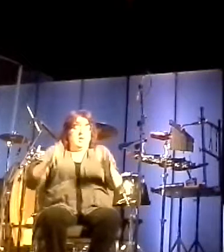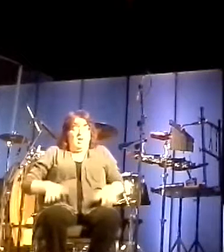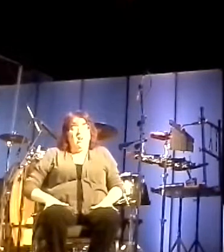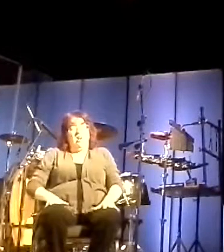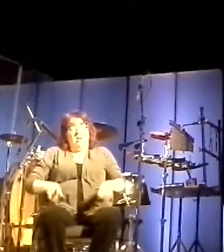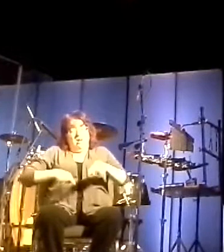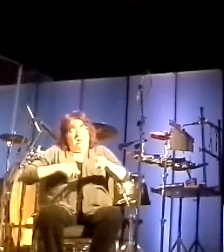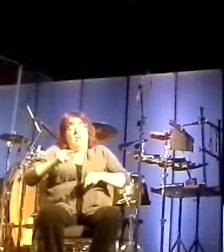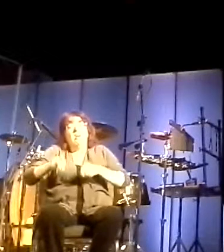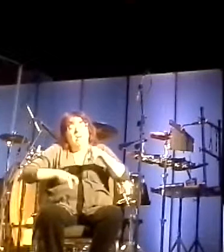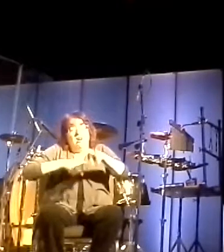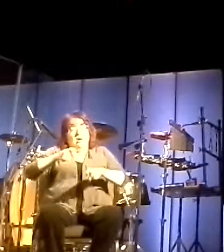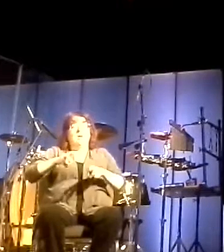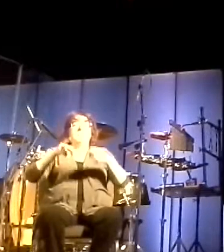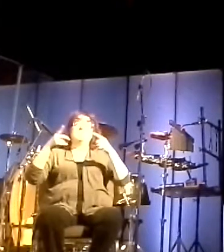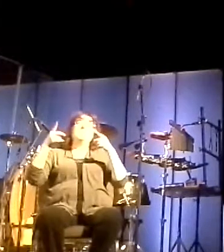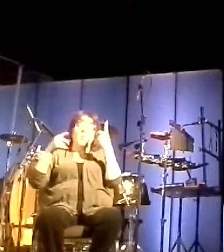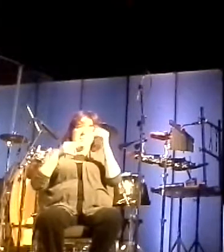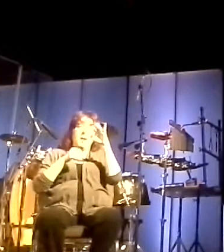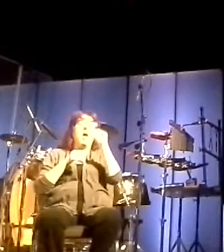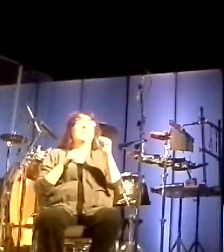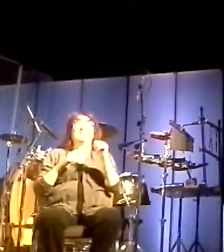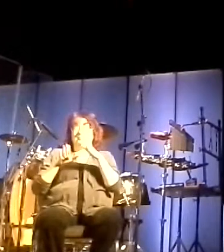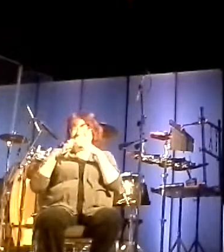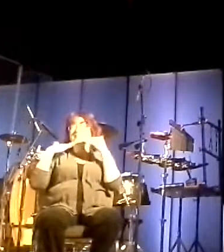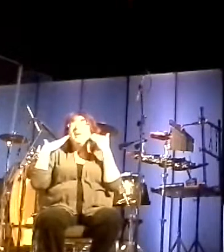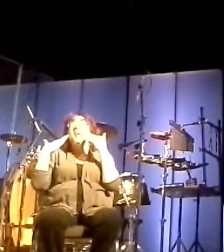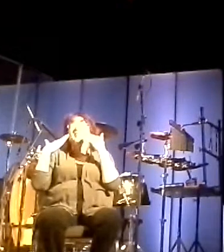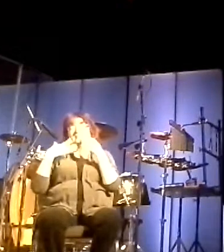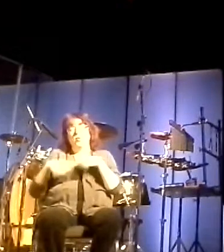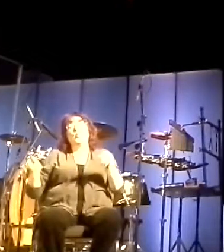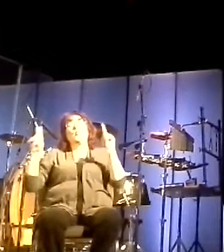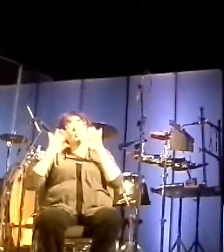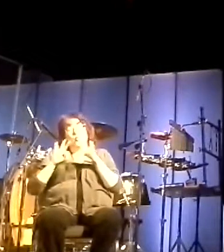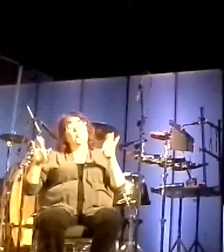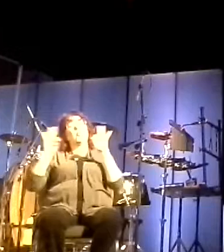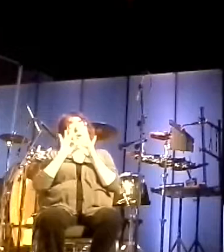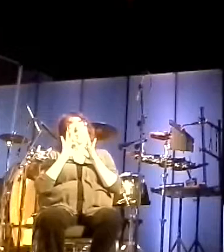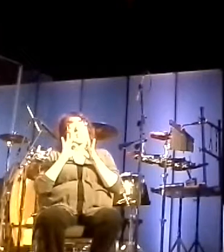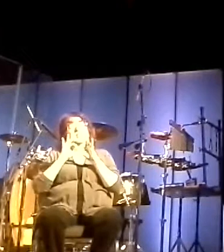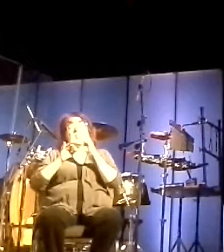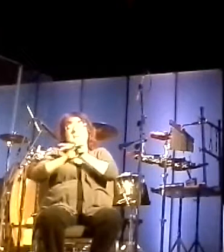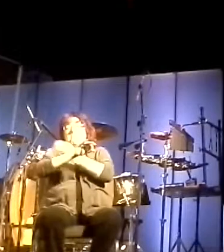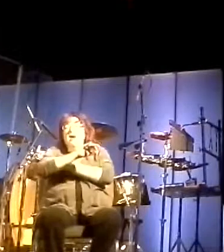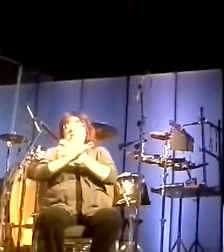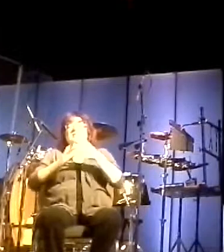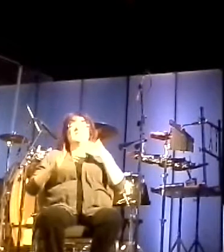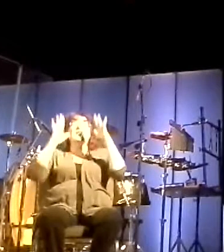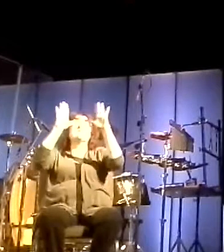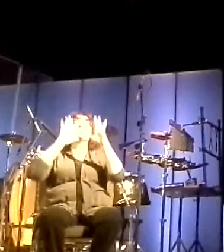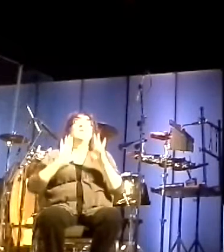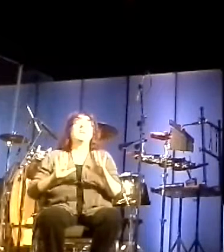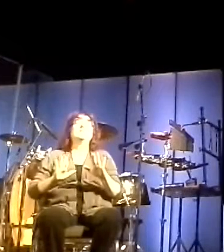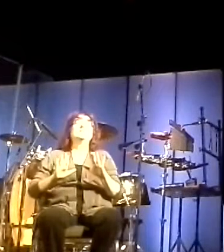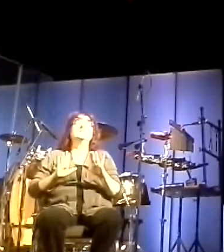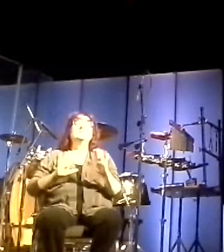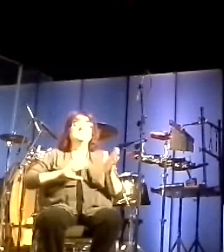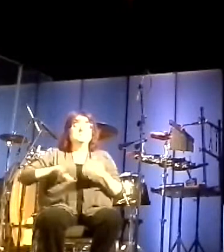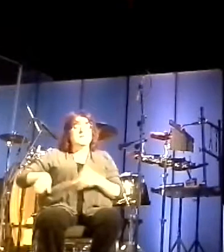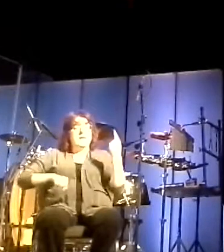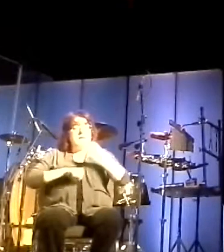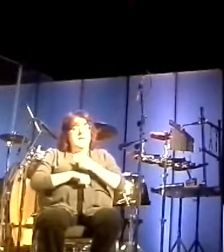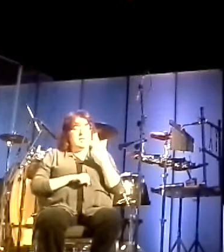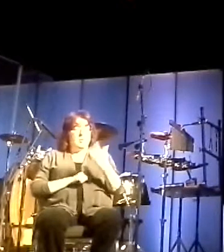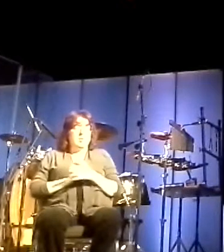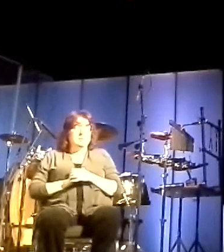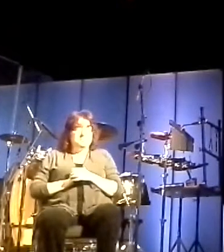were a little wobbly on the treadmill, but I made it a whole mile. But her smile made it all worthwhile, muscles feeling great. Day